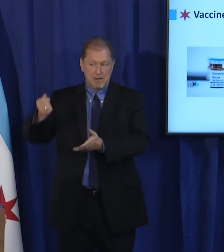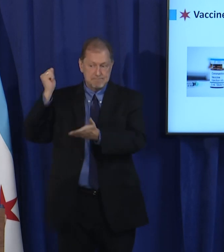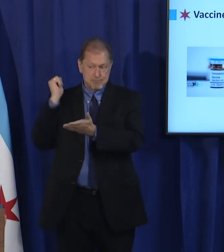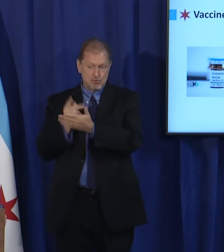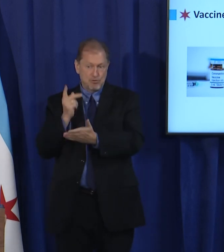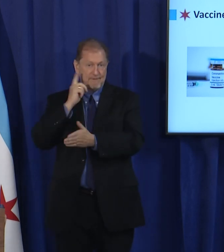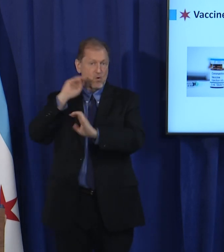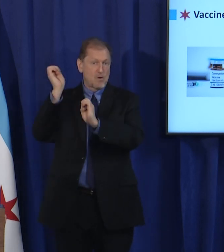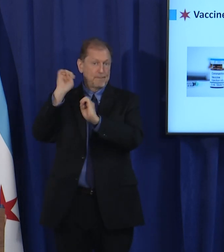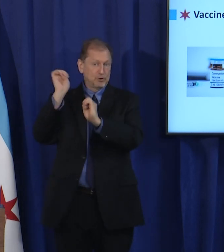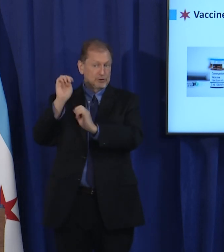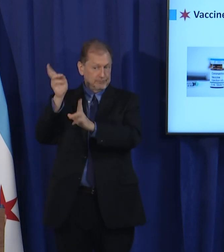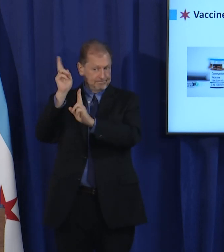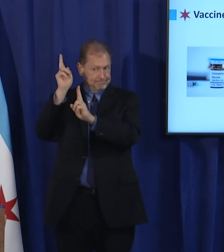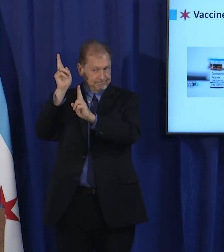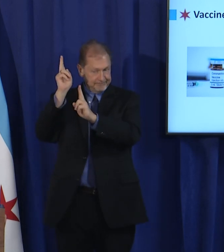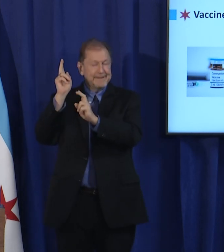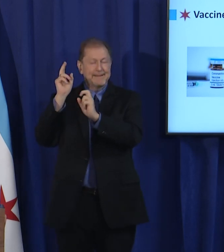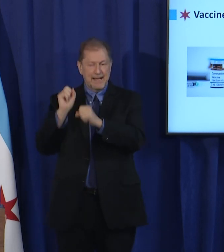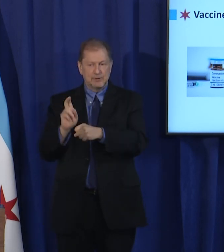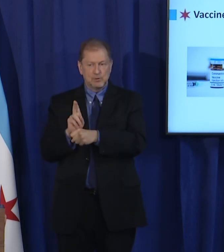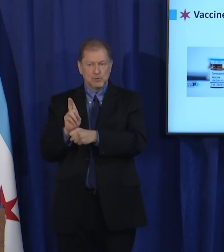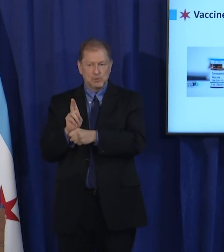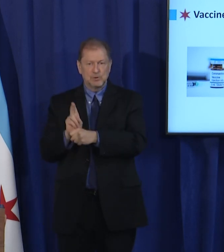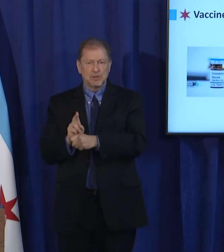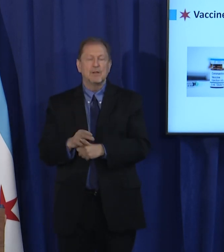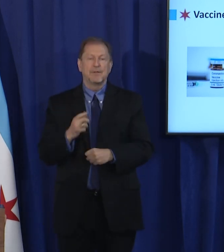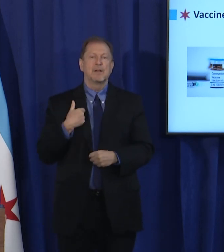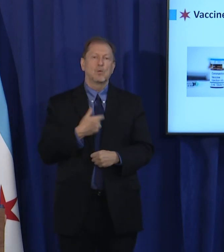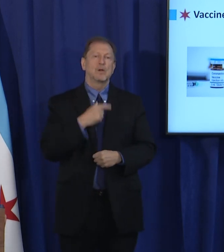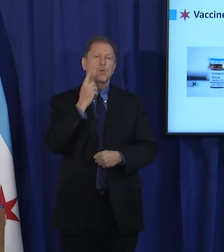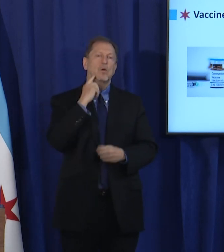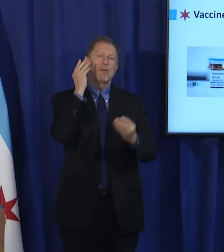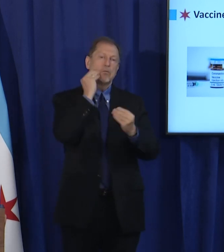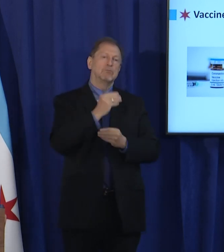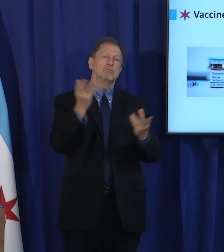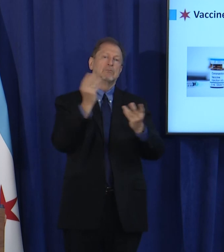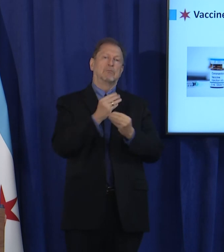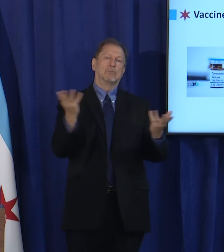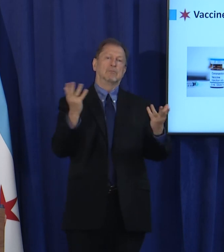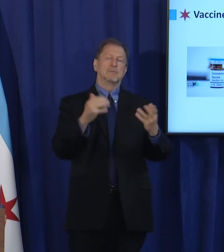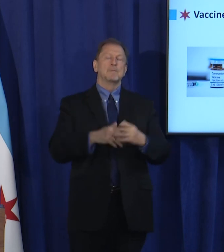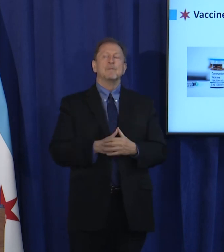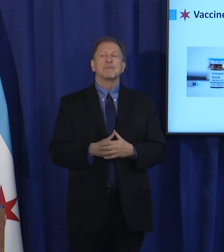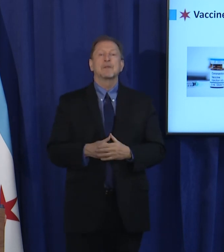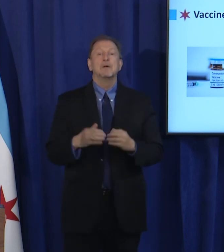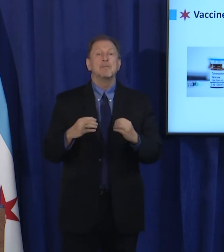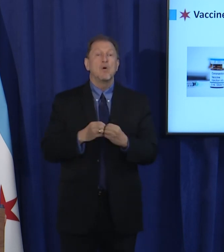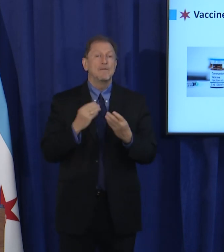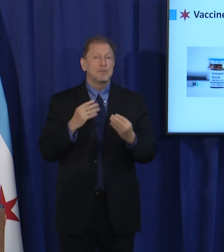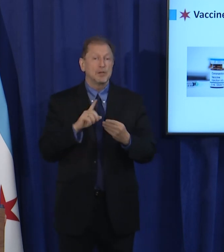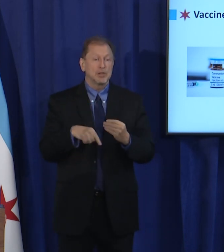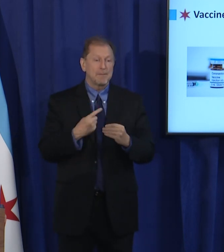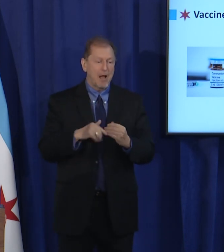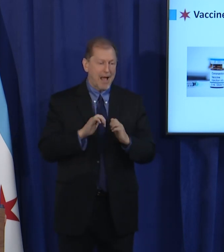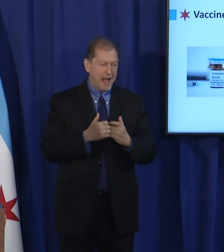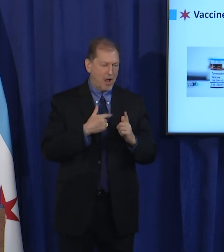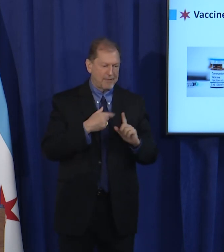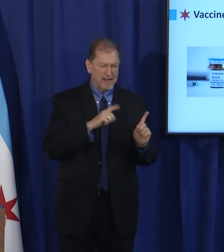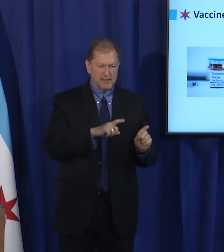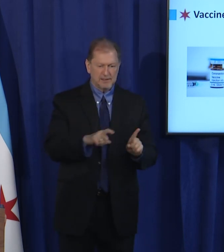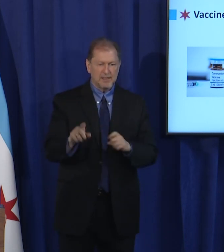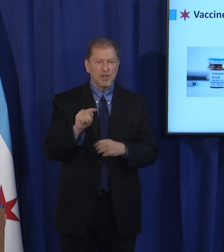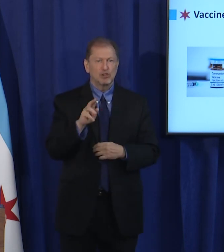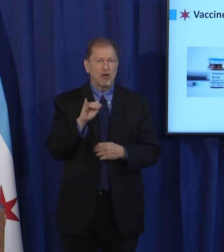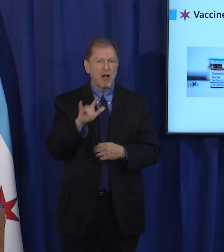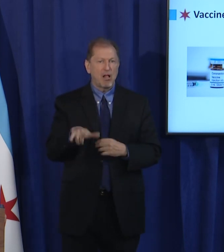authorization decision. There will be additional data related to the trial, related to the demographics of who